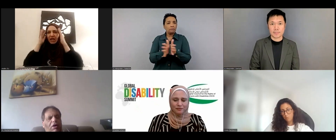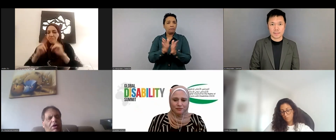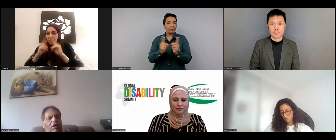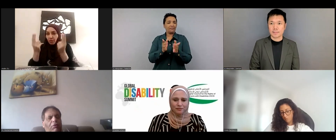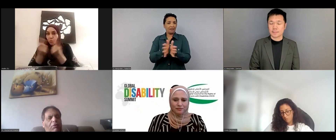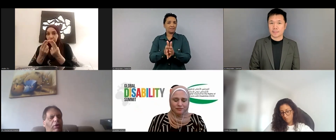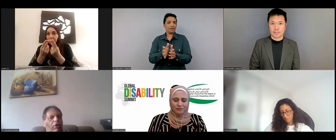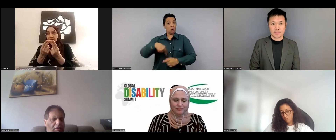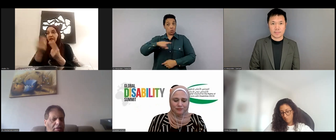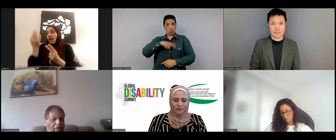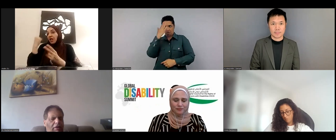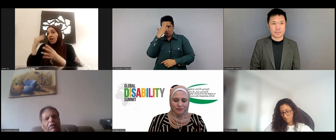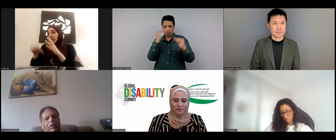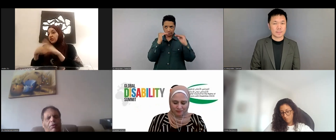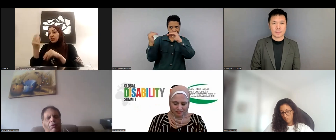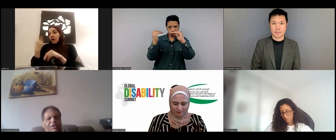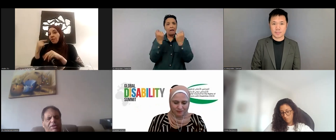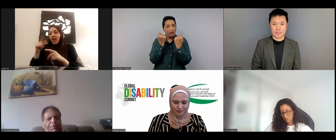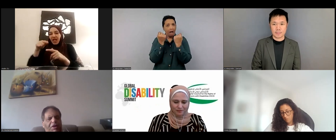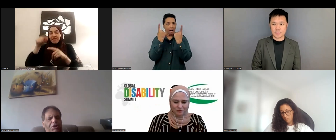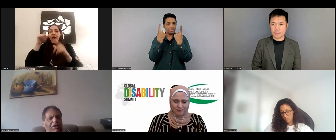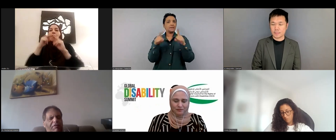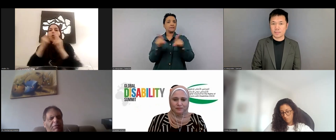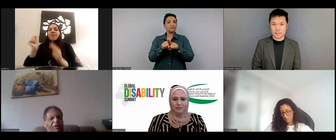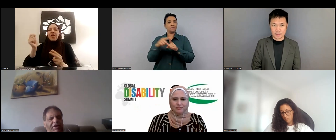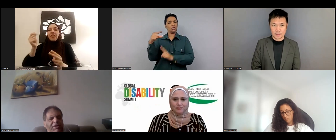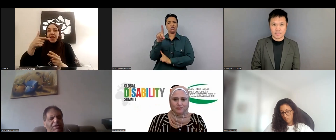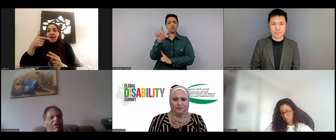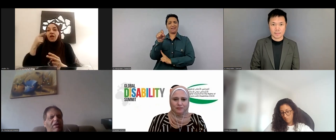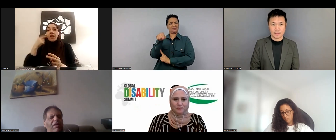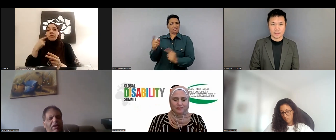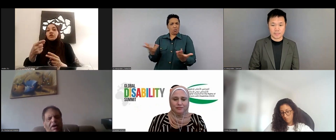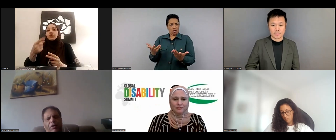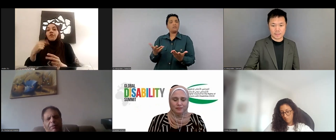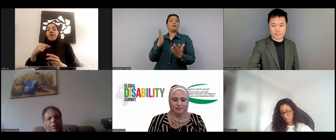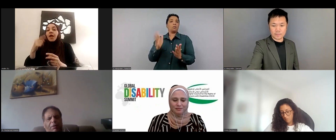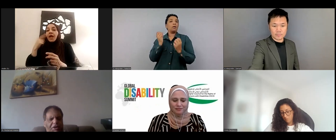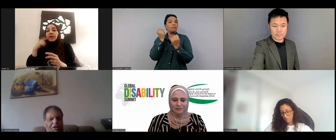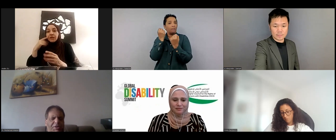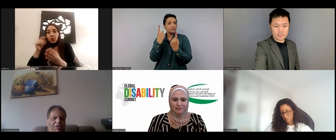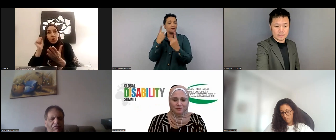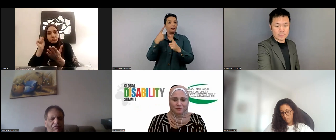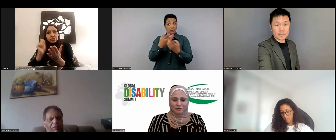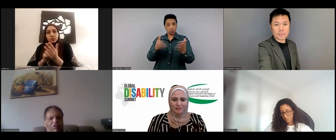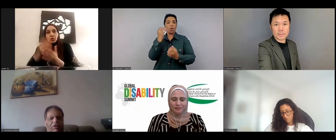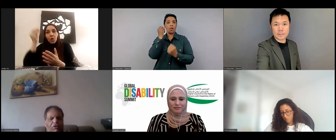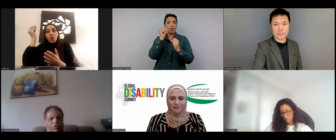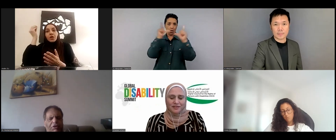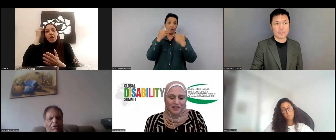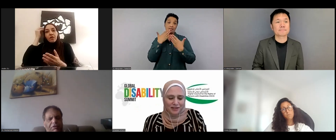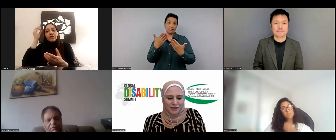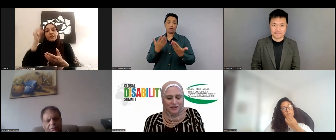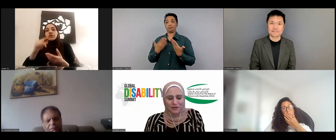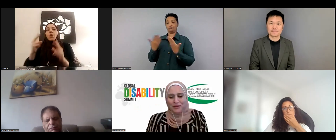are all on the same page and everybody is aware about the GDS. Thank you very much. Over to you,